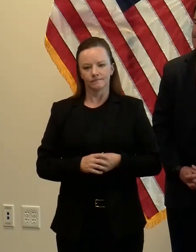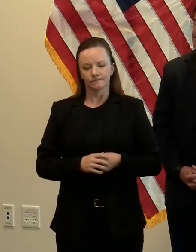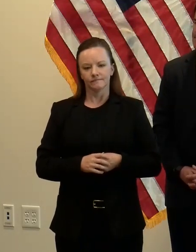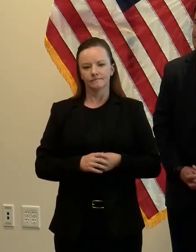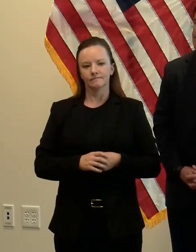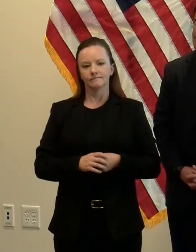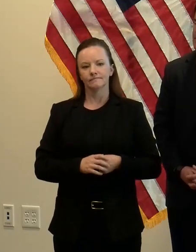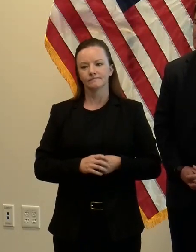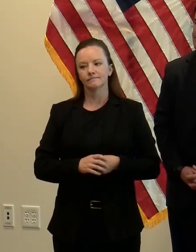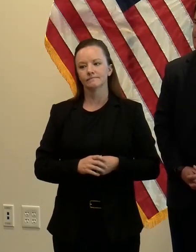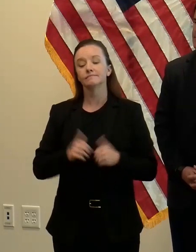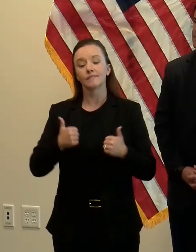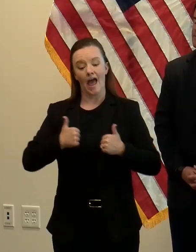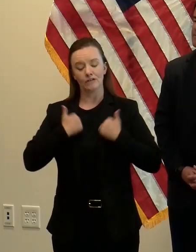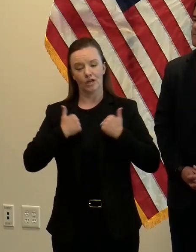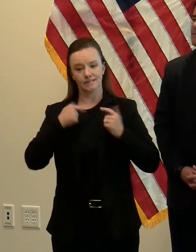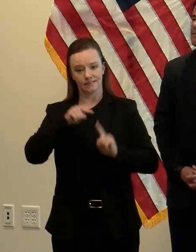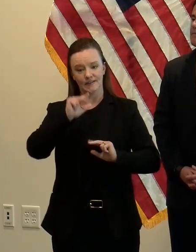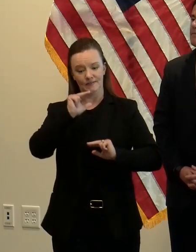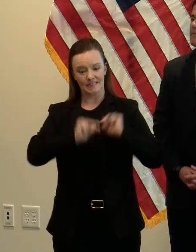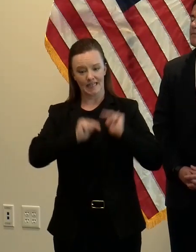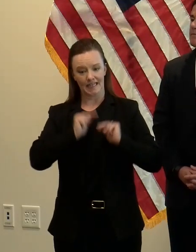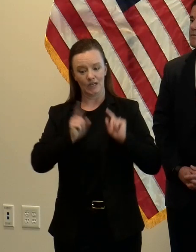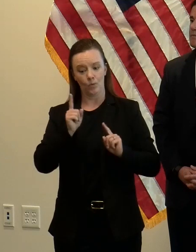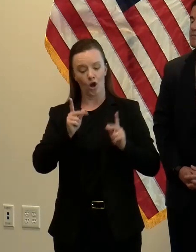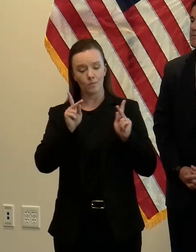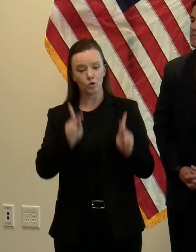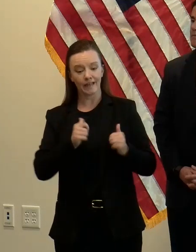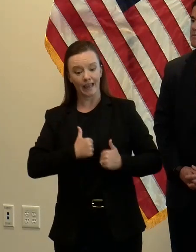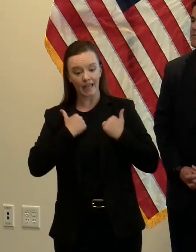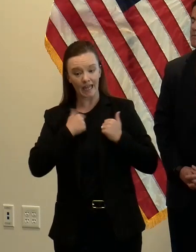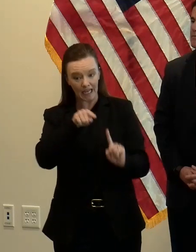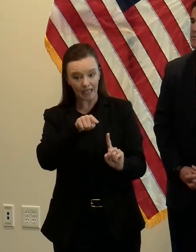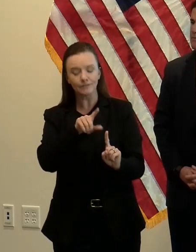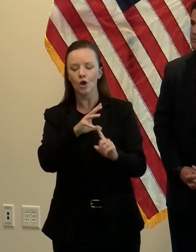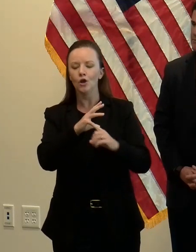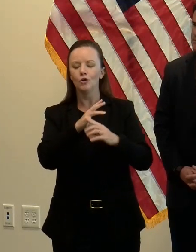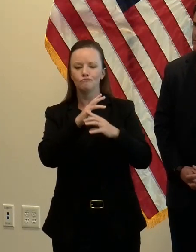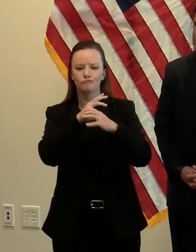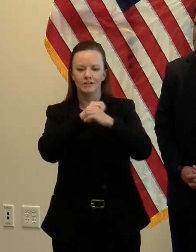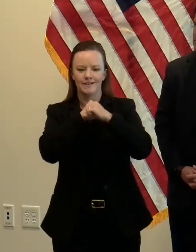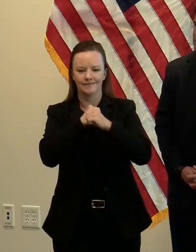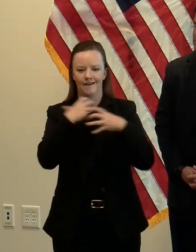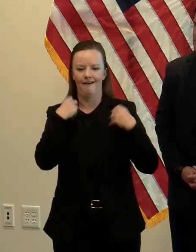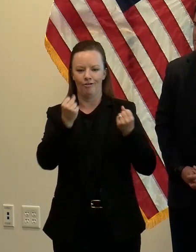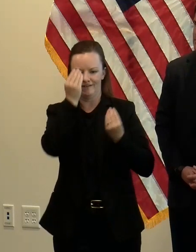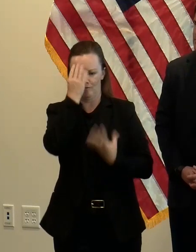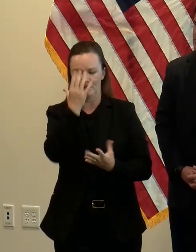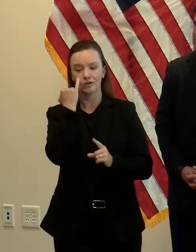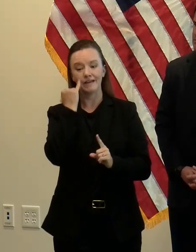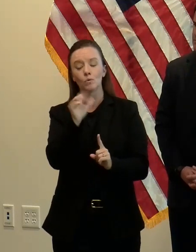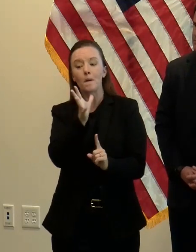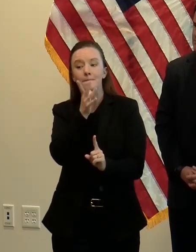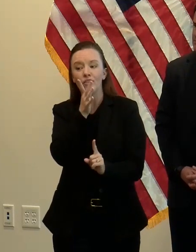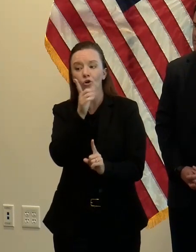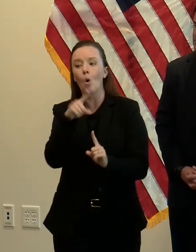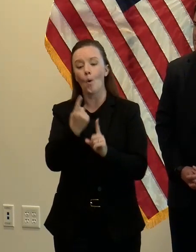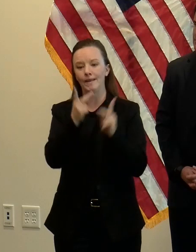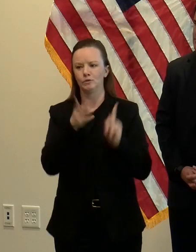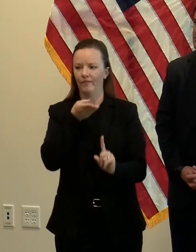The address or a facility where someone would live would be protected health information. And so if your mother was the only one at the terraces that had COVID-like